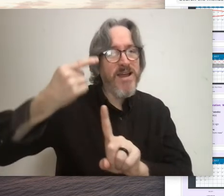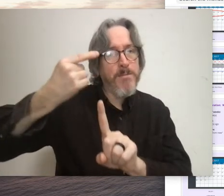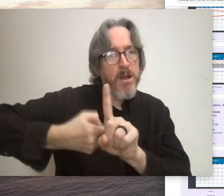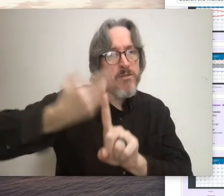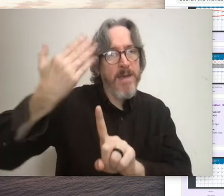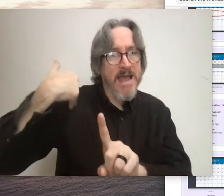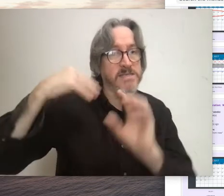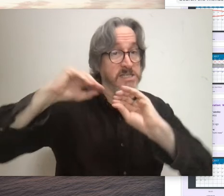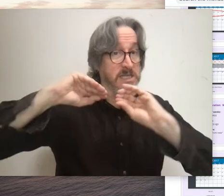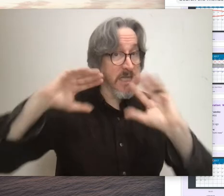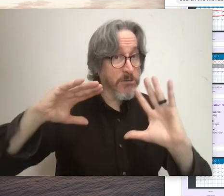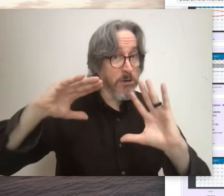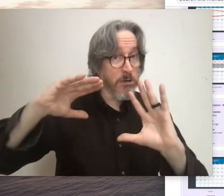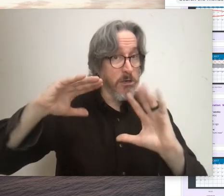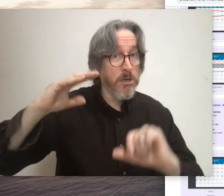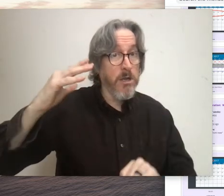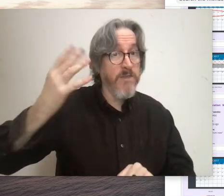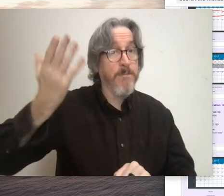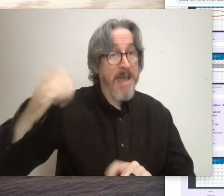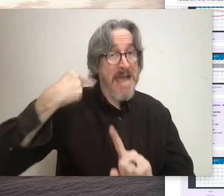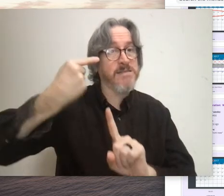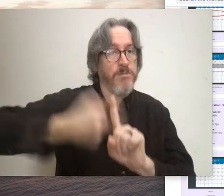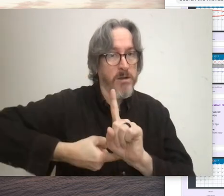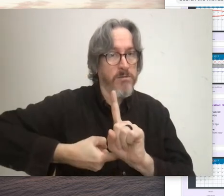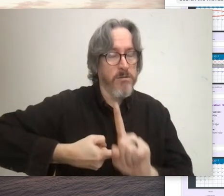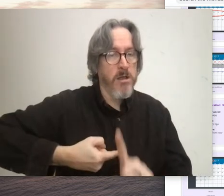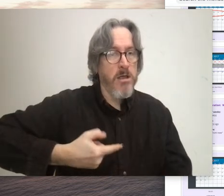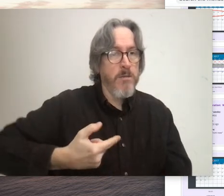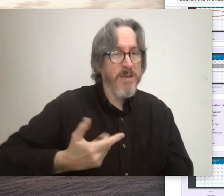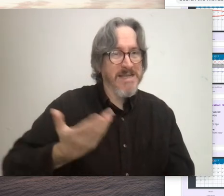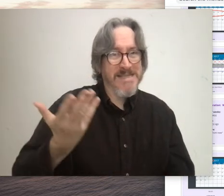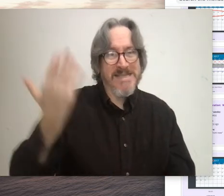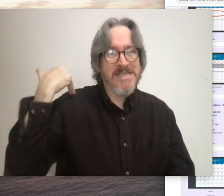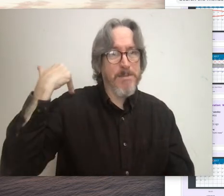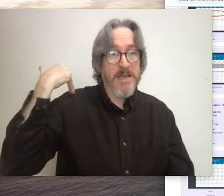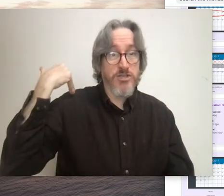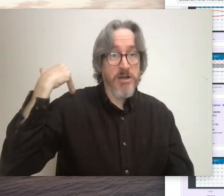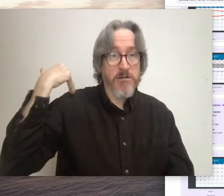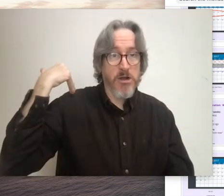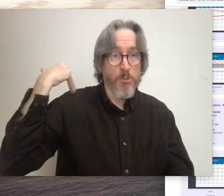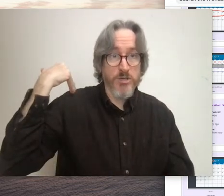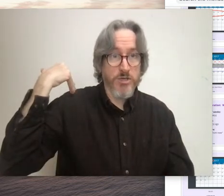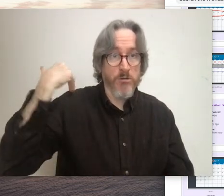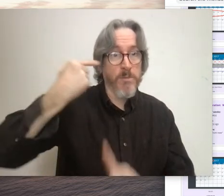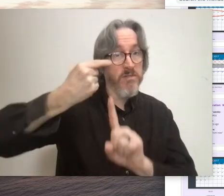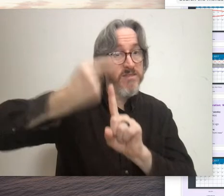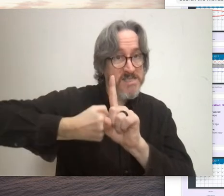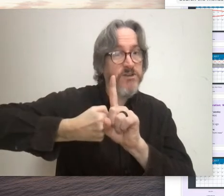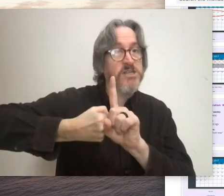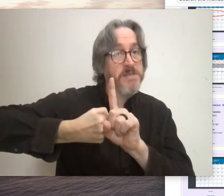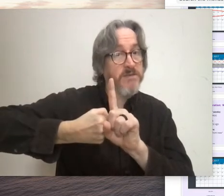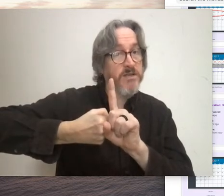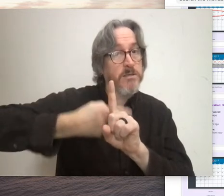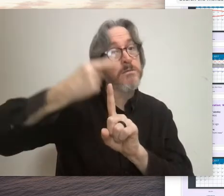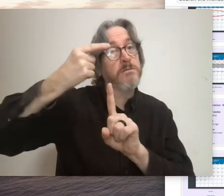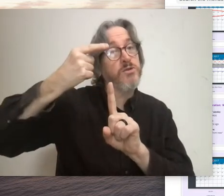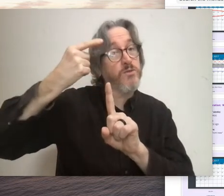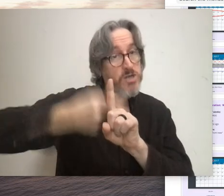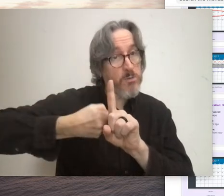I find month past is clearer than past month because this is a big generic open term. This is very